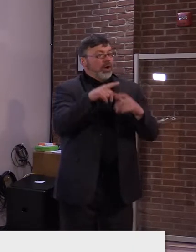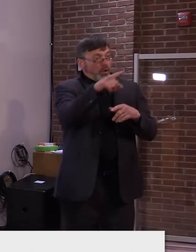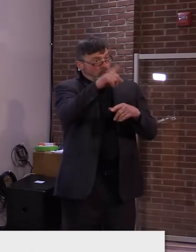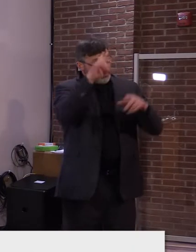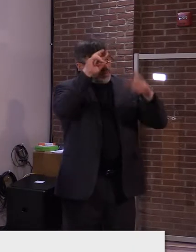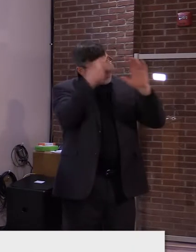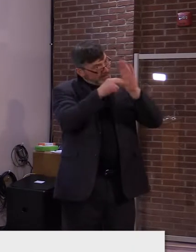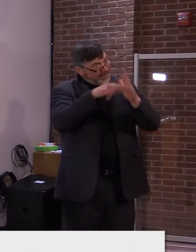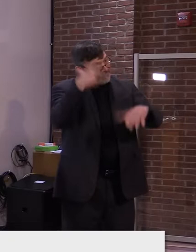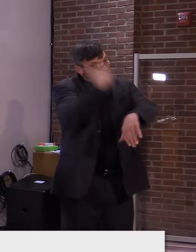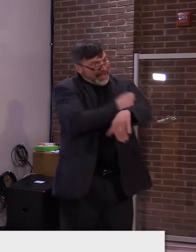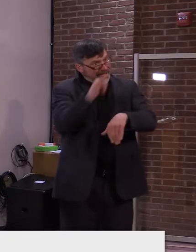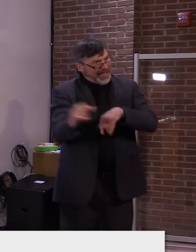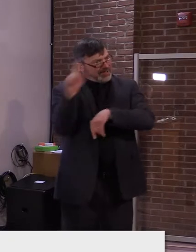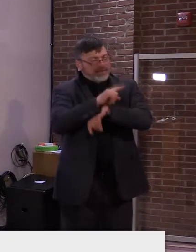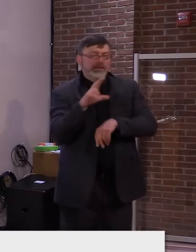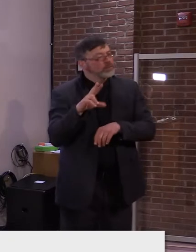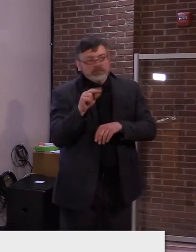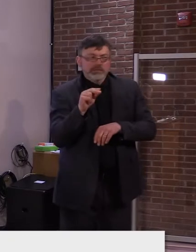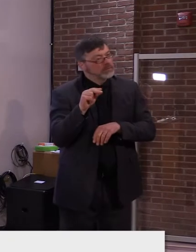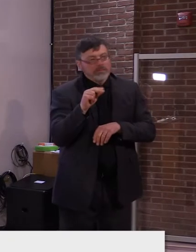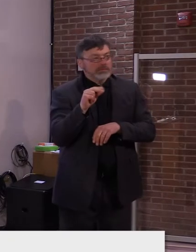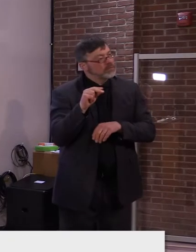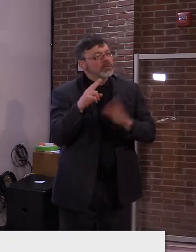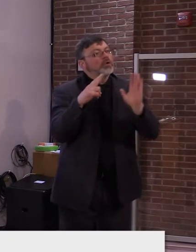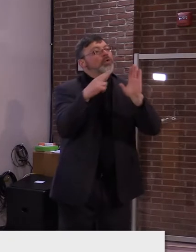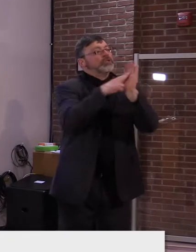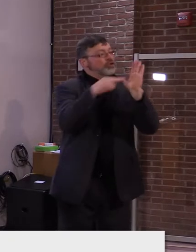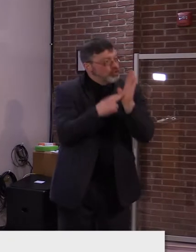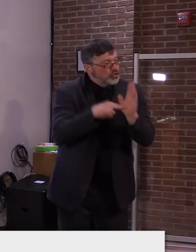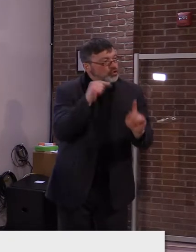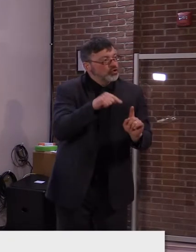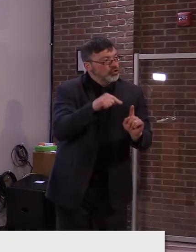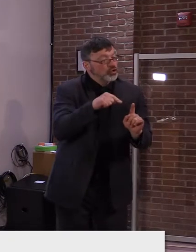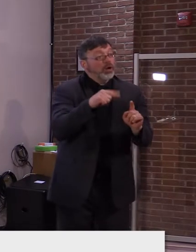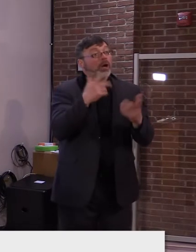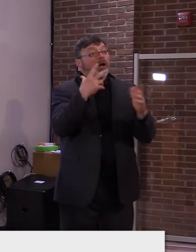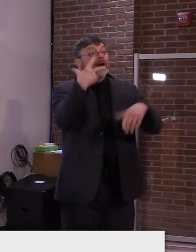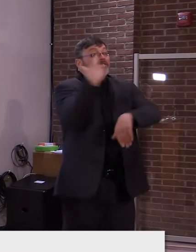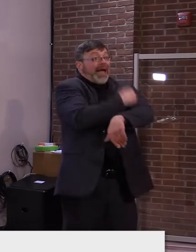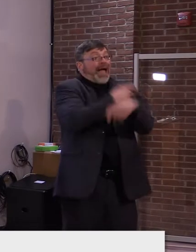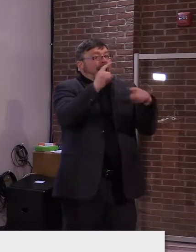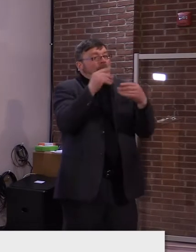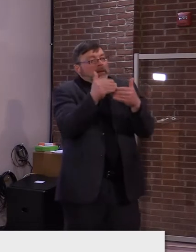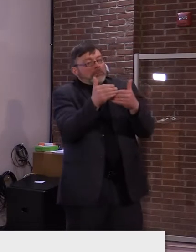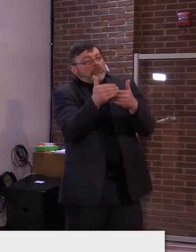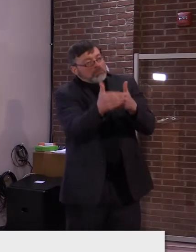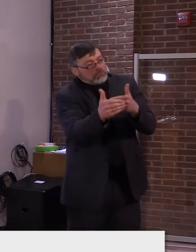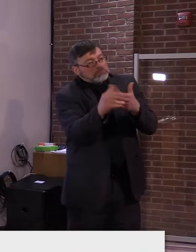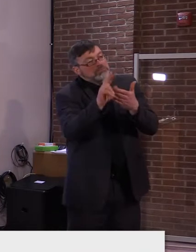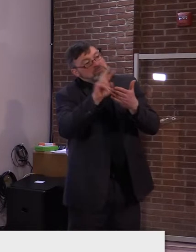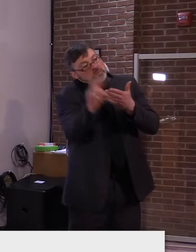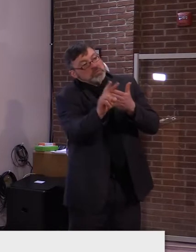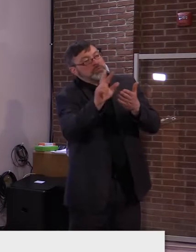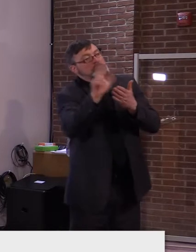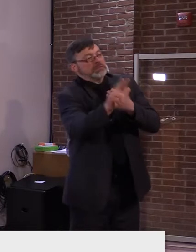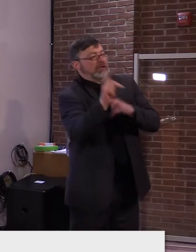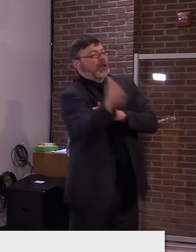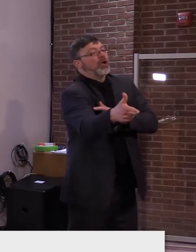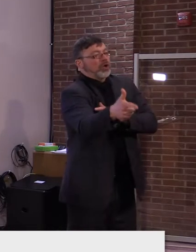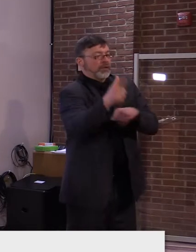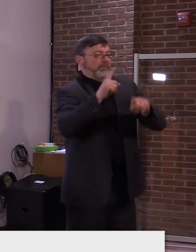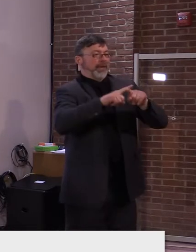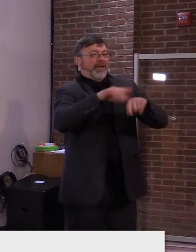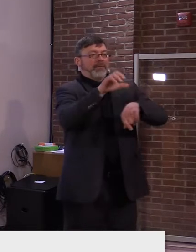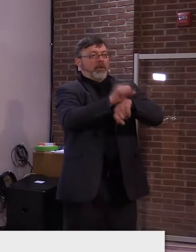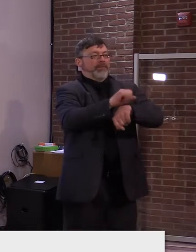be approximately 2 months from the time you register to the time of your first and last dose appointments, and you will not